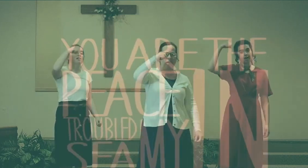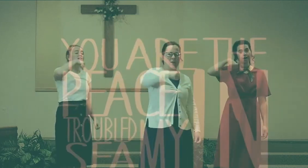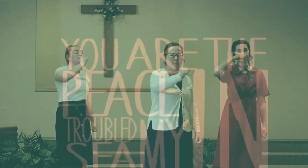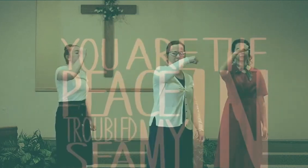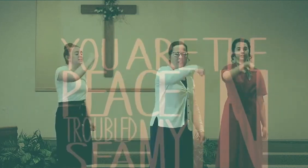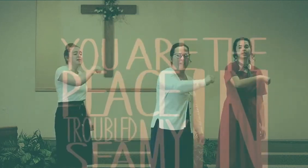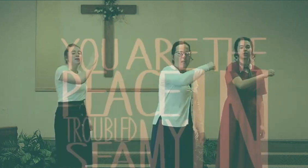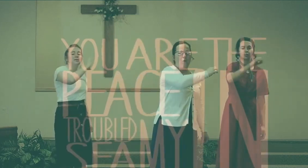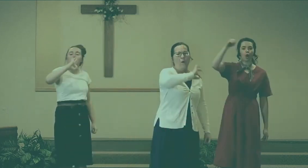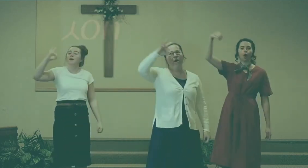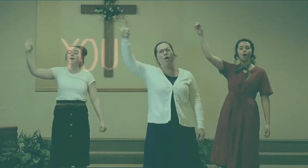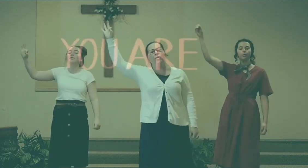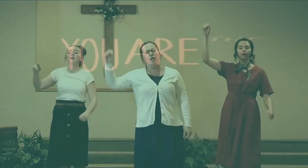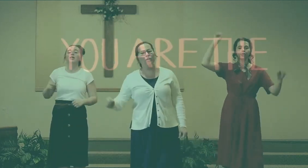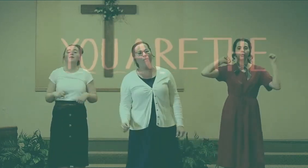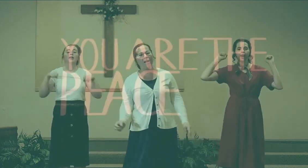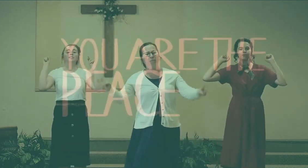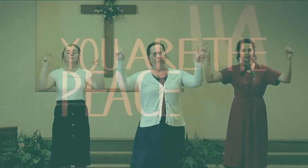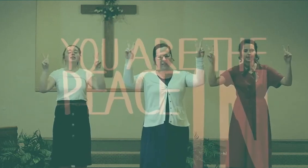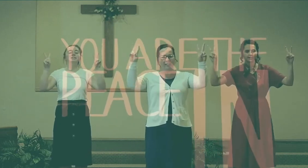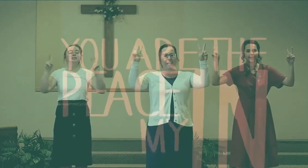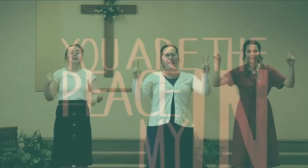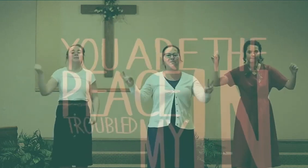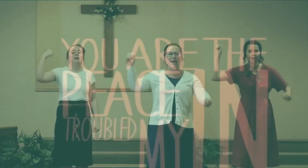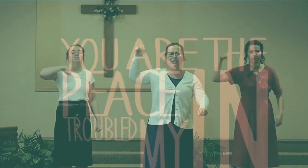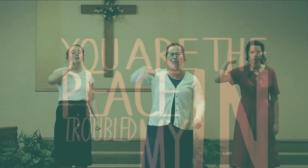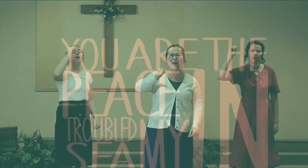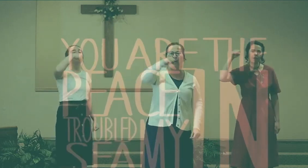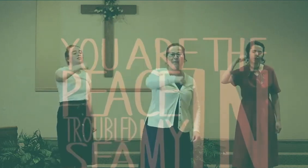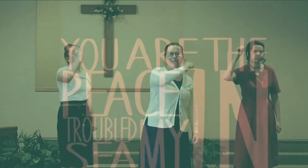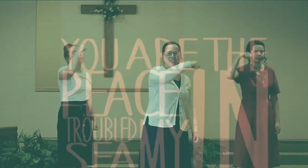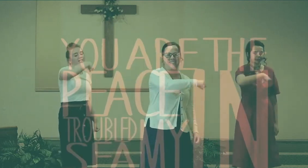troubled sea. Whoa, you are the peace in my troubled sea.